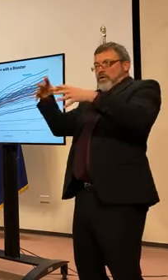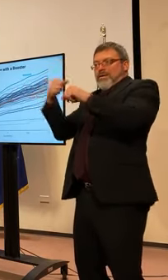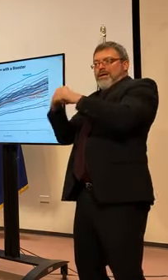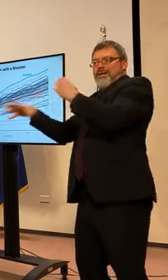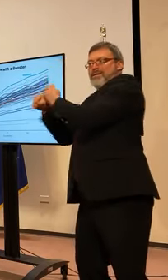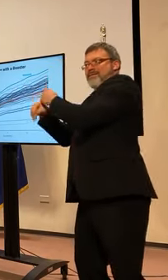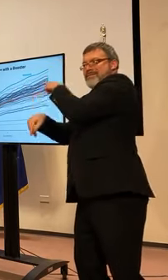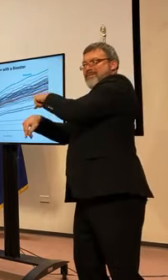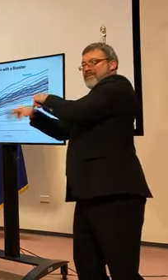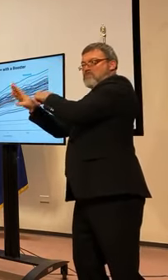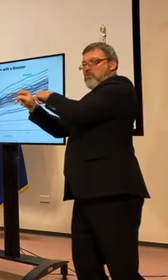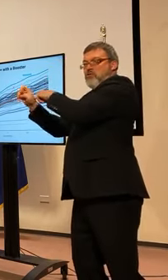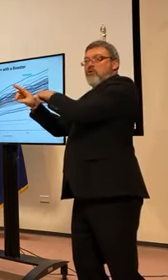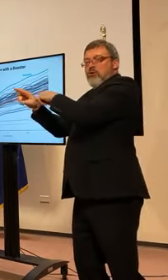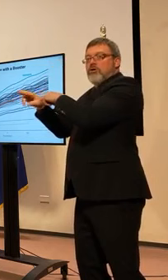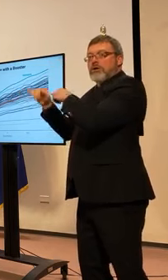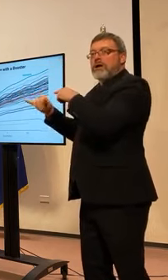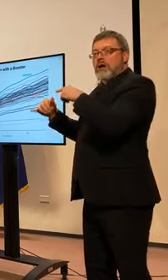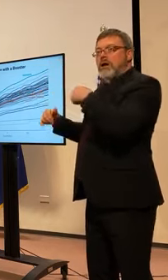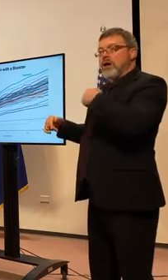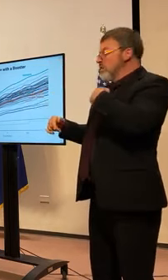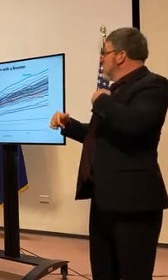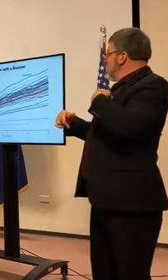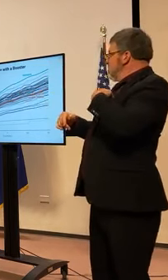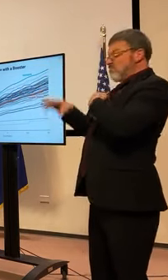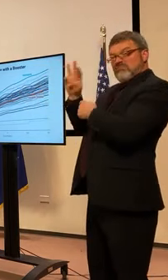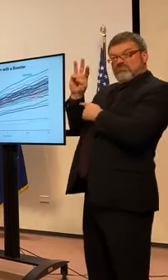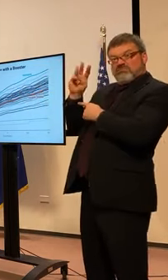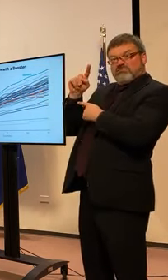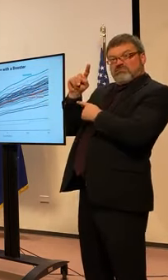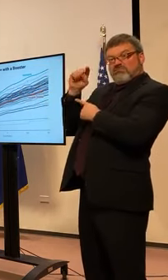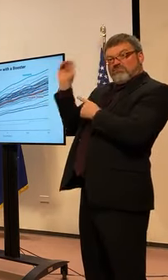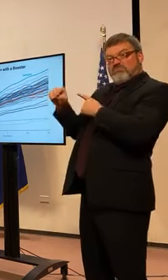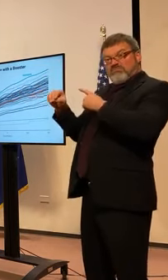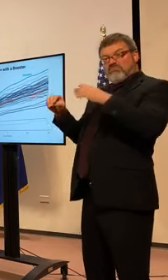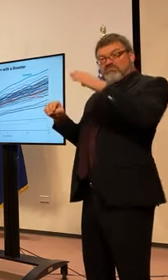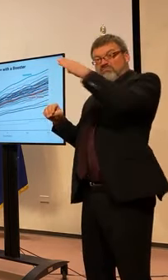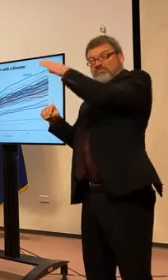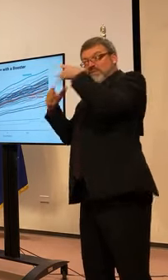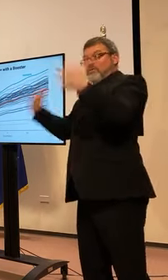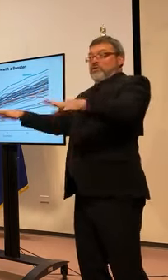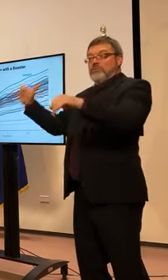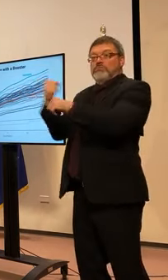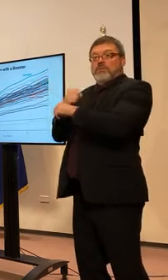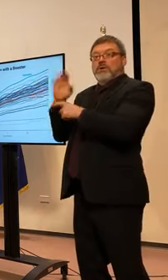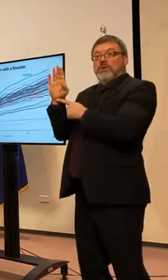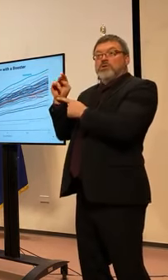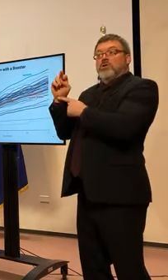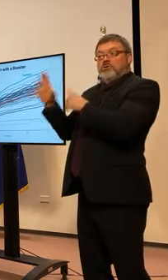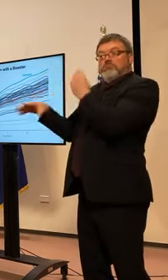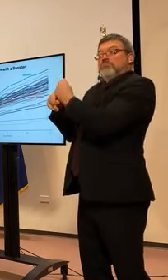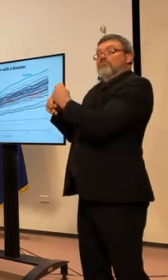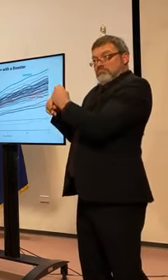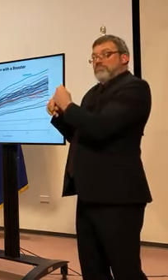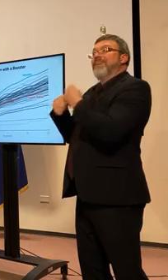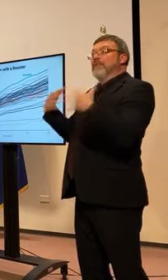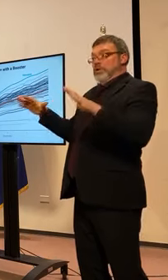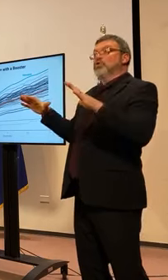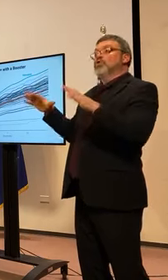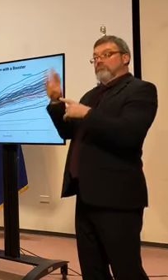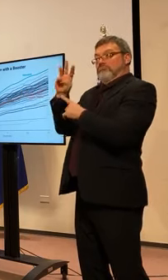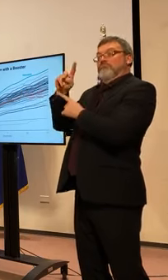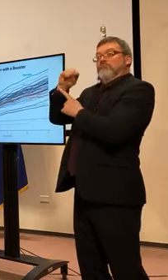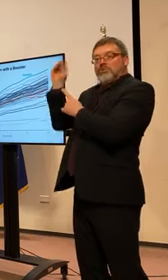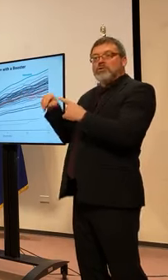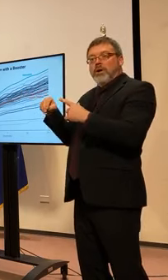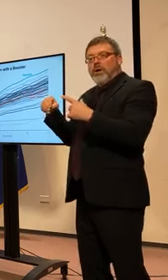over 61% of those who are 65 and older who are fully vaccinated have received their booster. And that rate has been pretty consistent